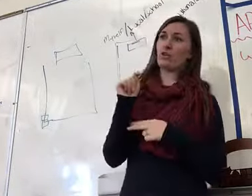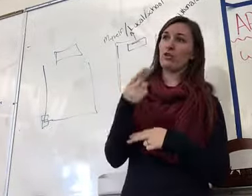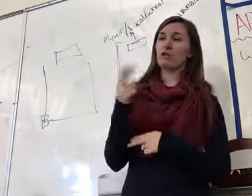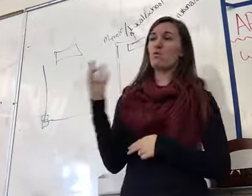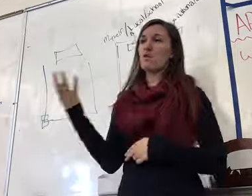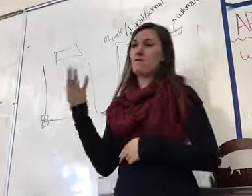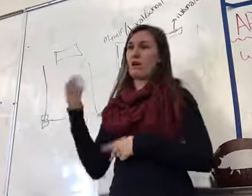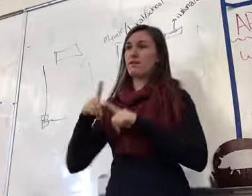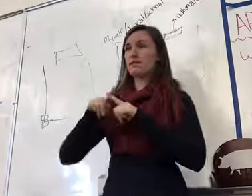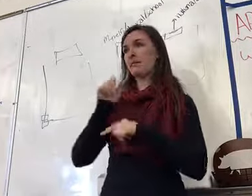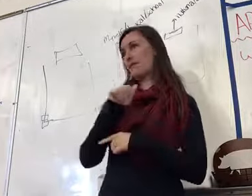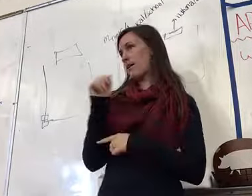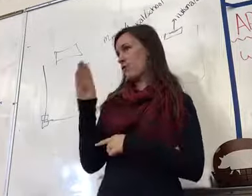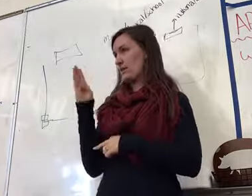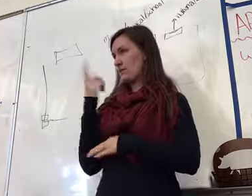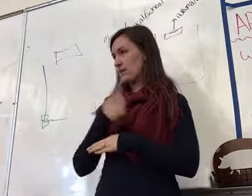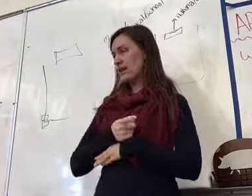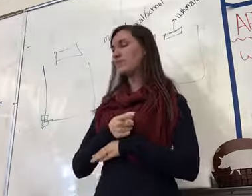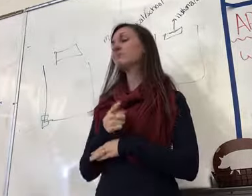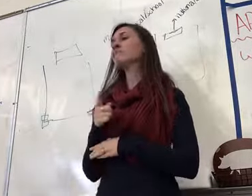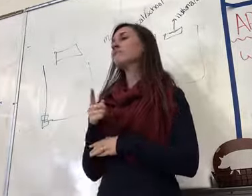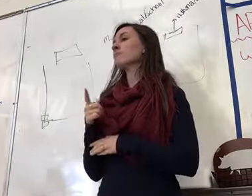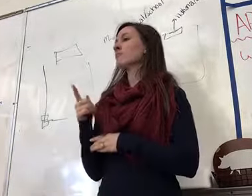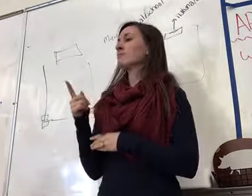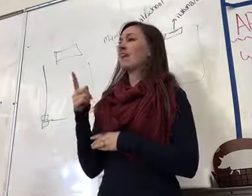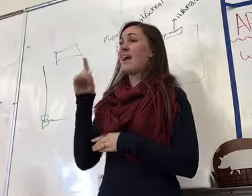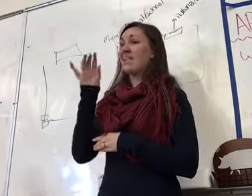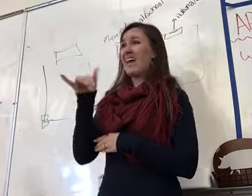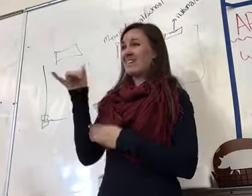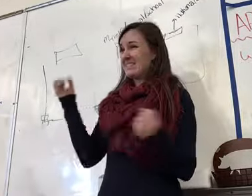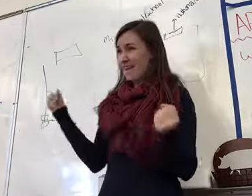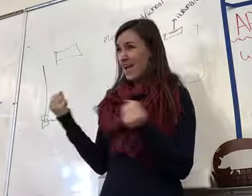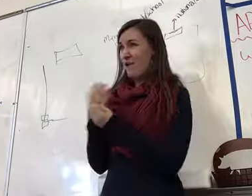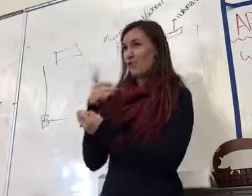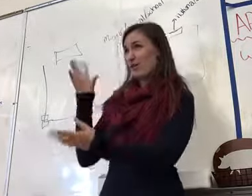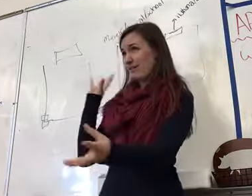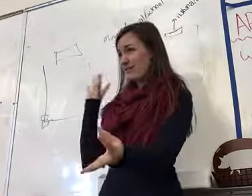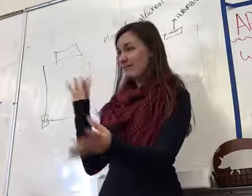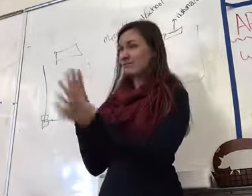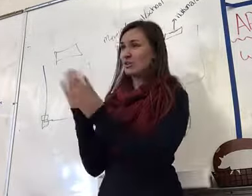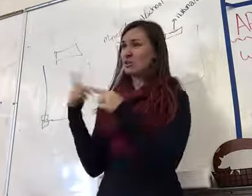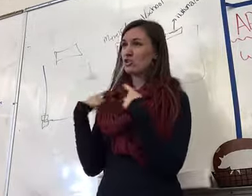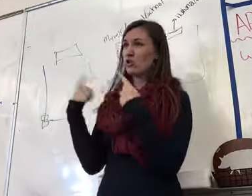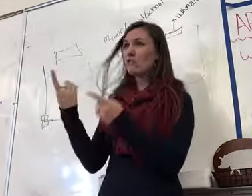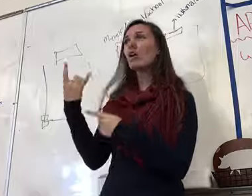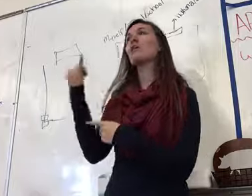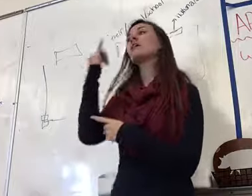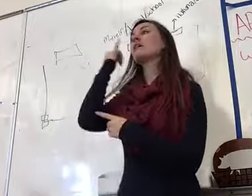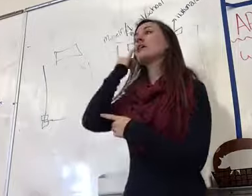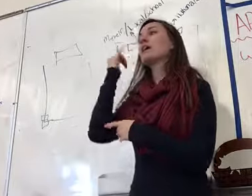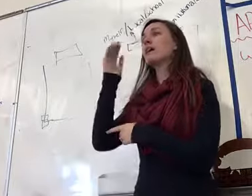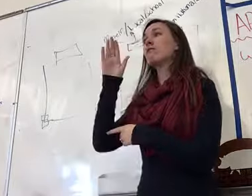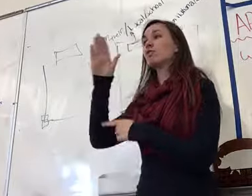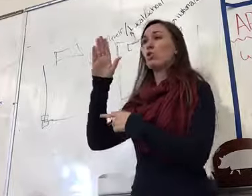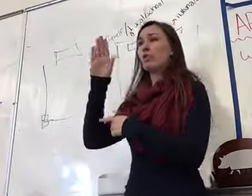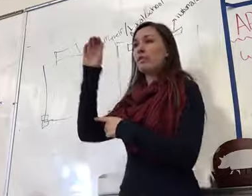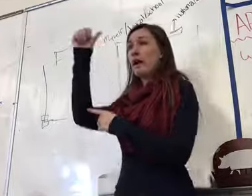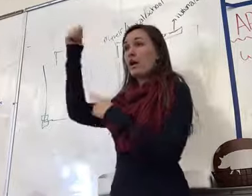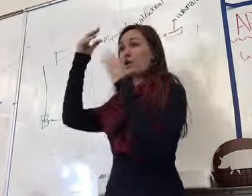of this week over everything you've learned so far. If you are in Miss Pickett's class or my class, just know